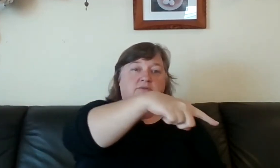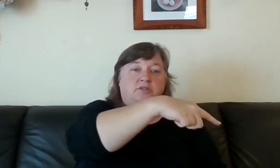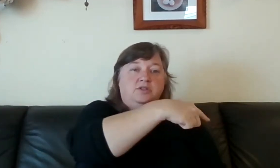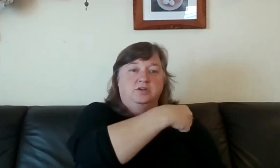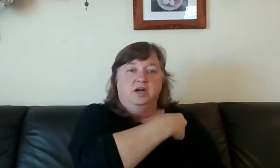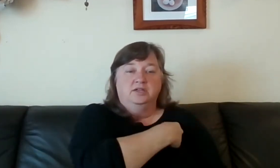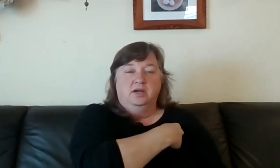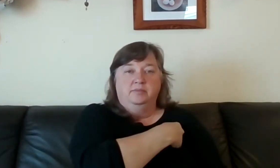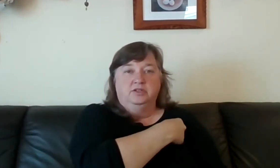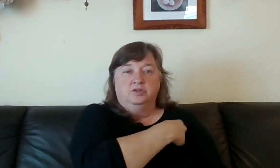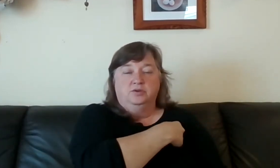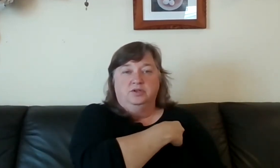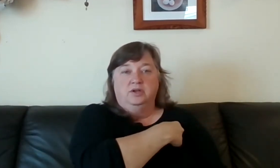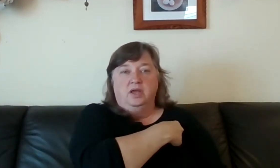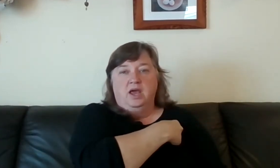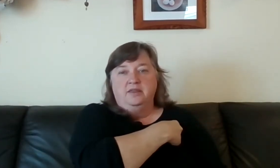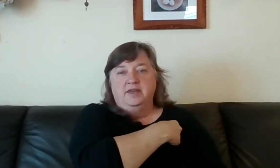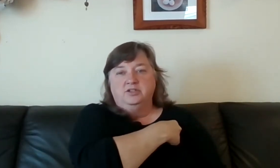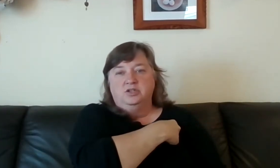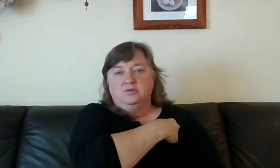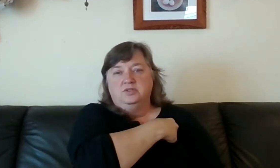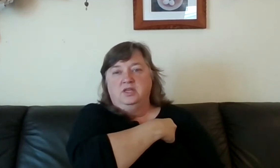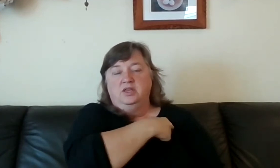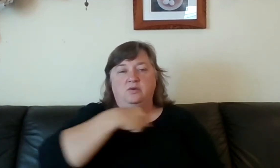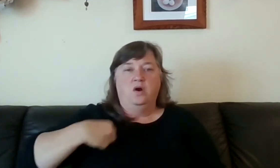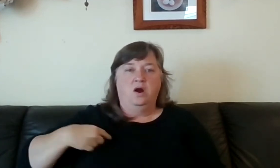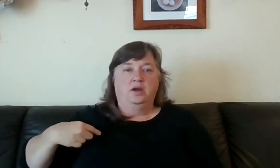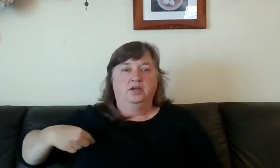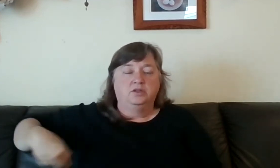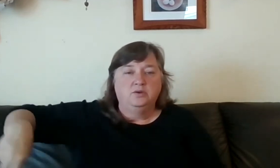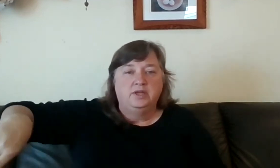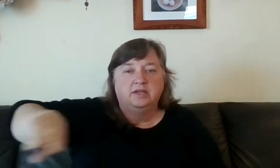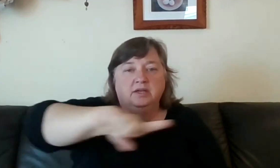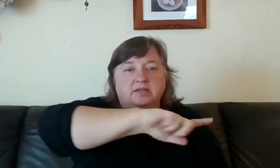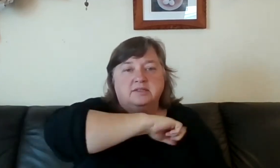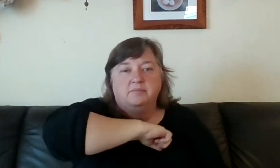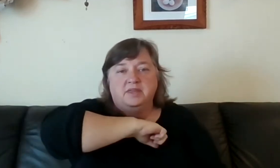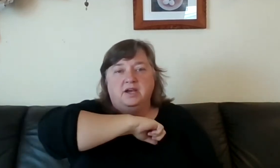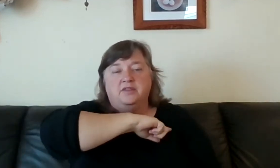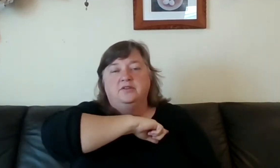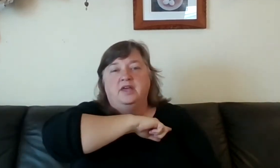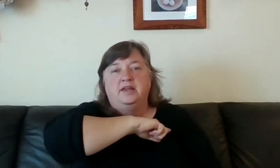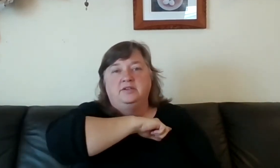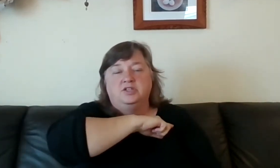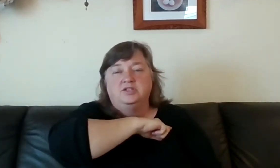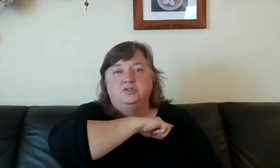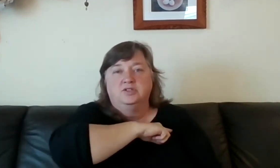around to your non-dominant shoulder. And that shows that you are including something other than just yourself.